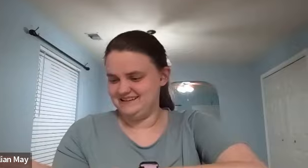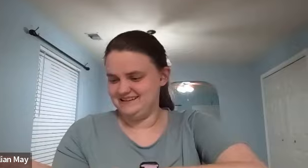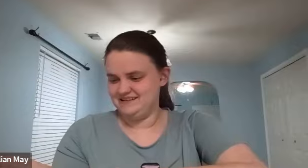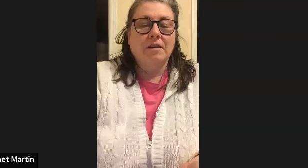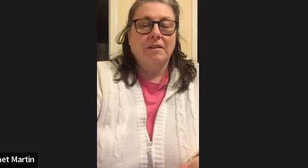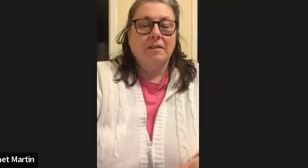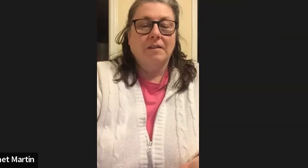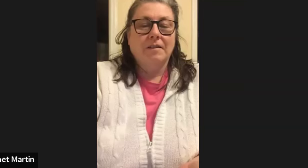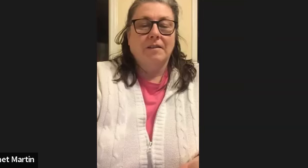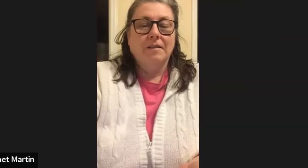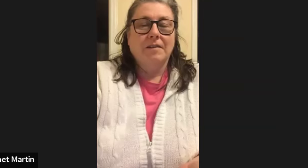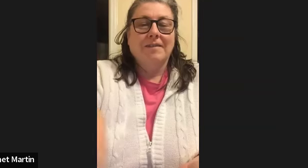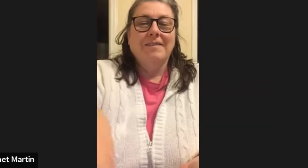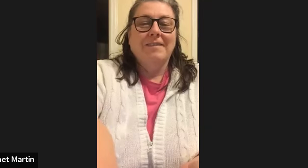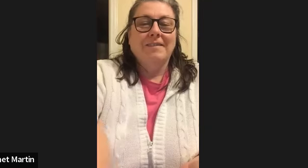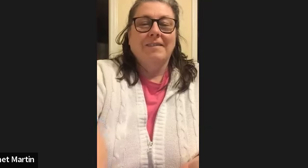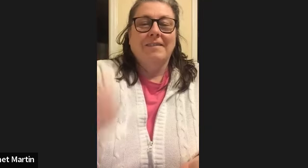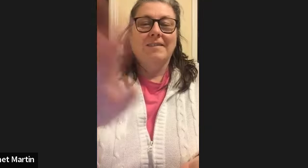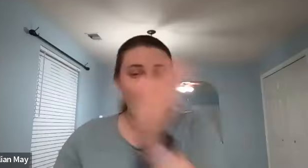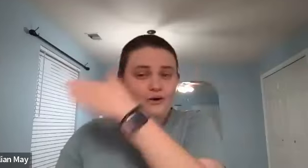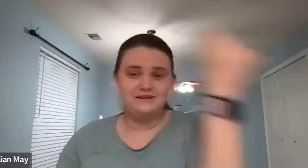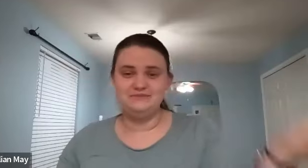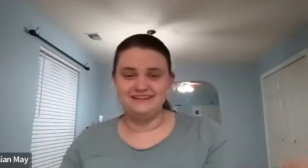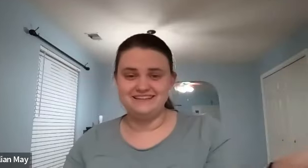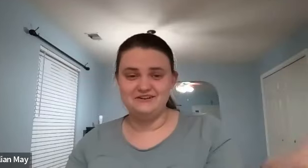Pulse? yes, pulse. Thank you. I just totally blanked out.